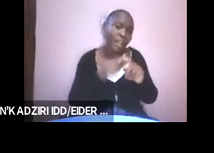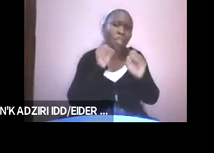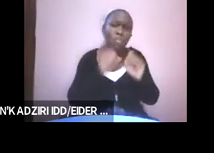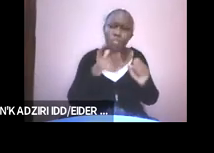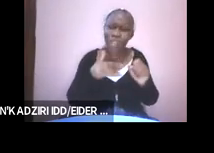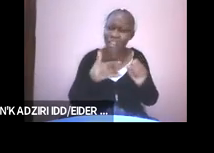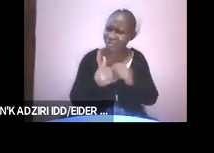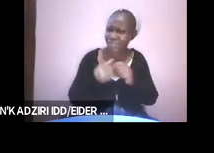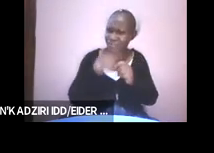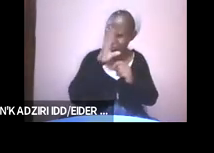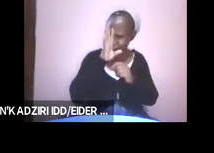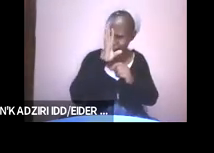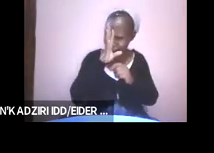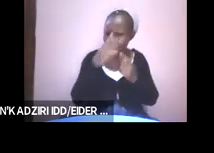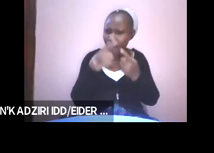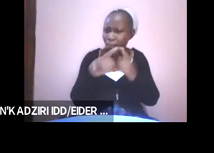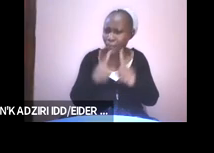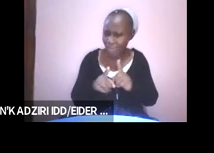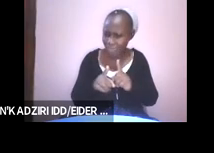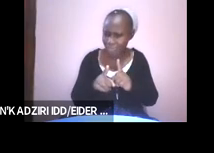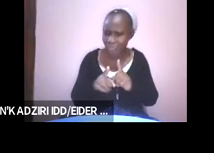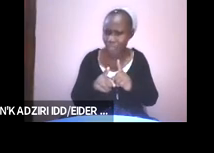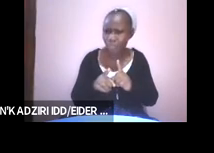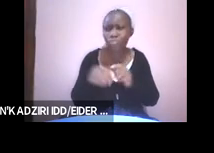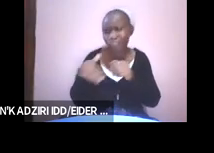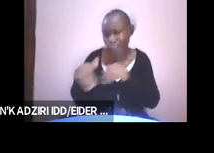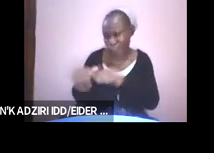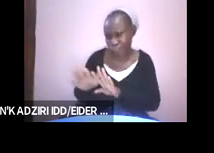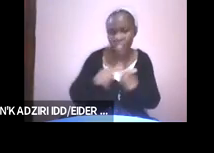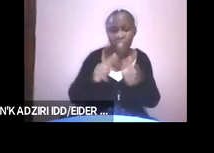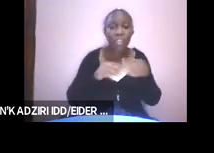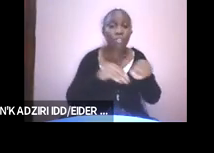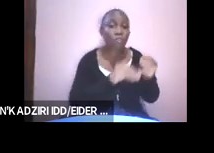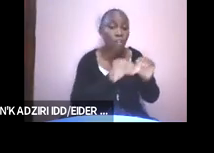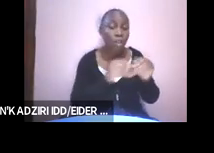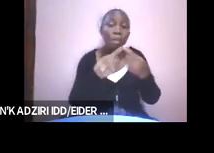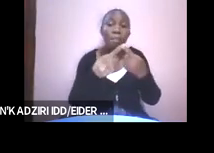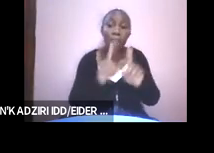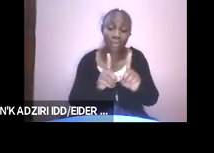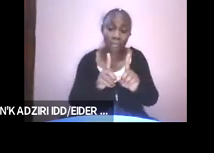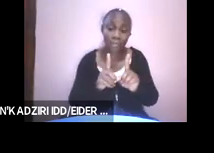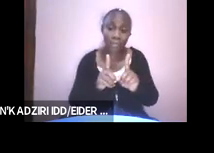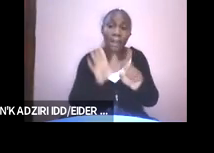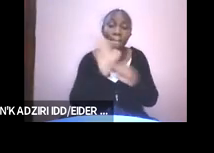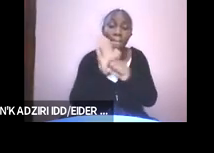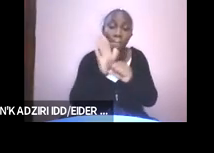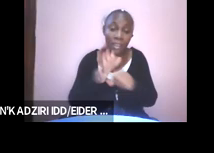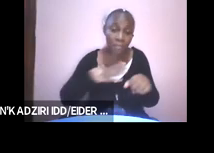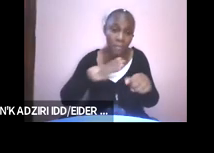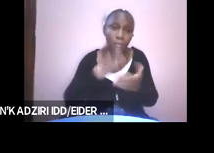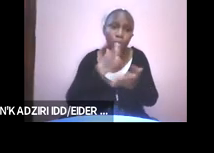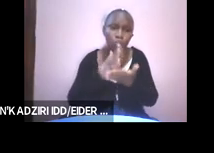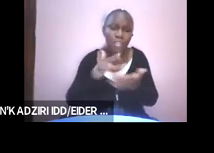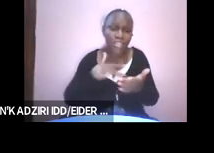or might also be highly alerted, like many people are being discouraged